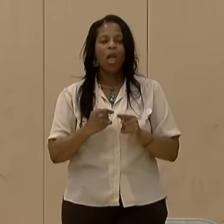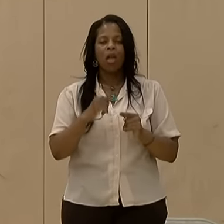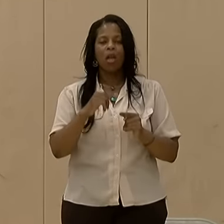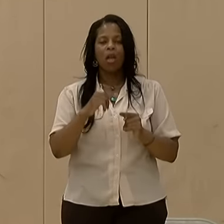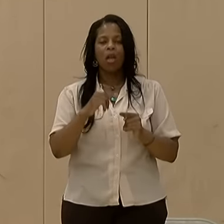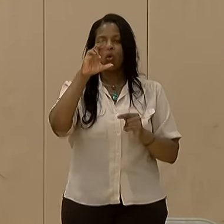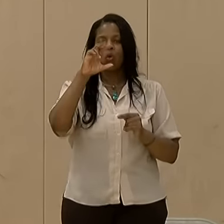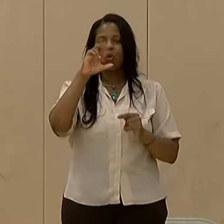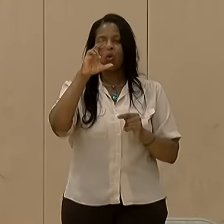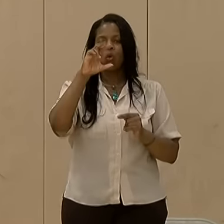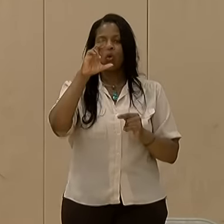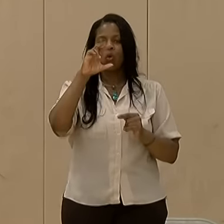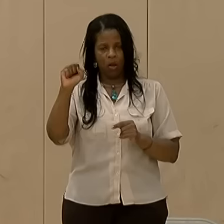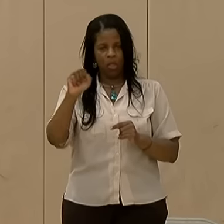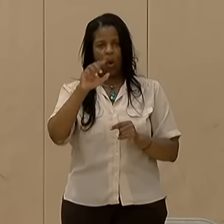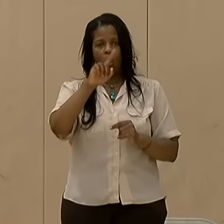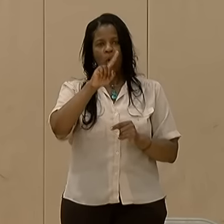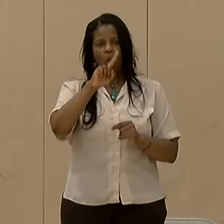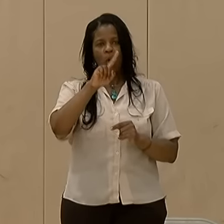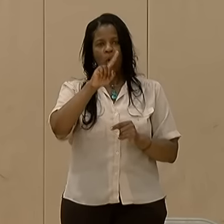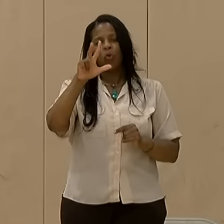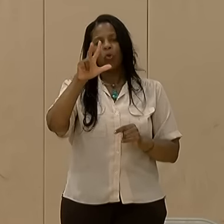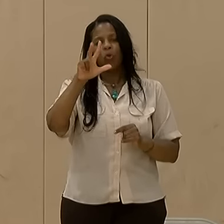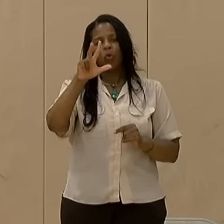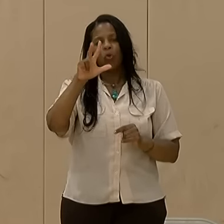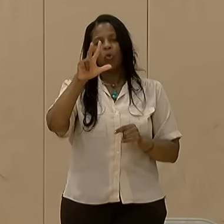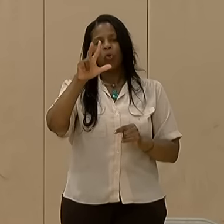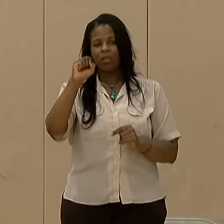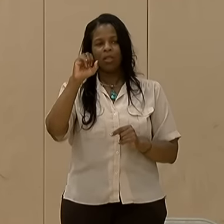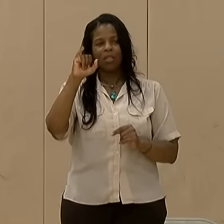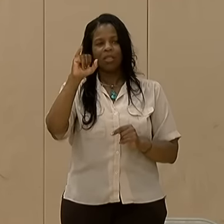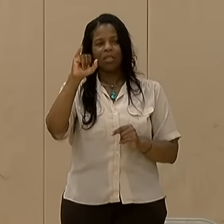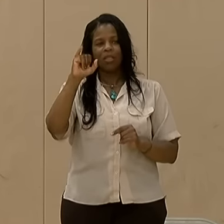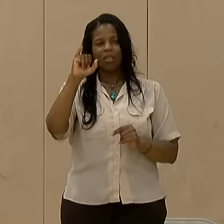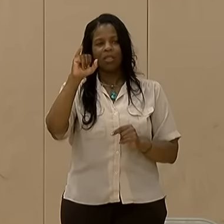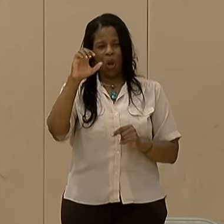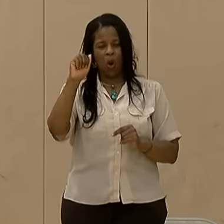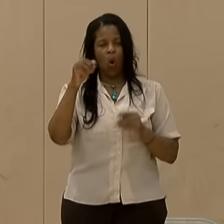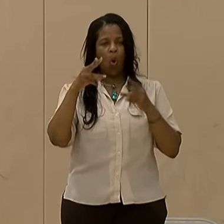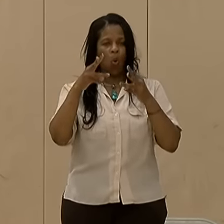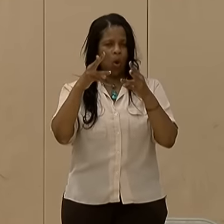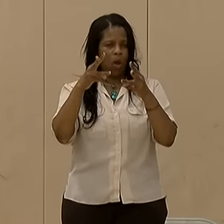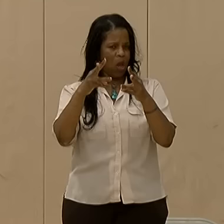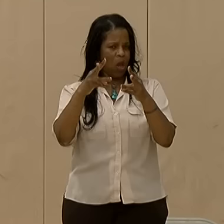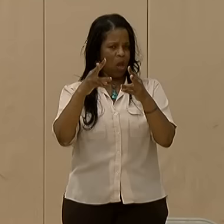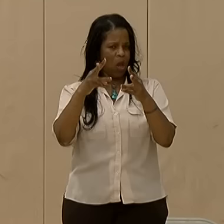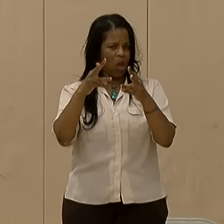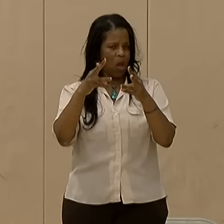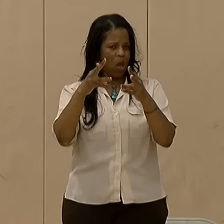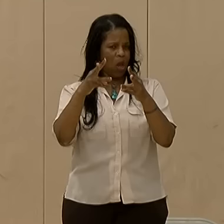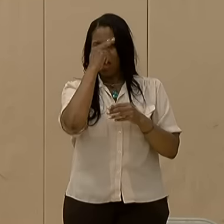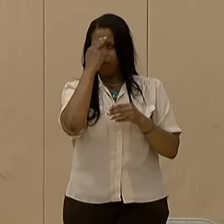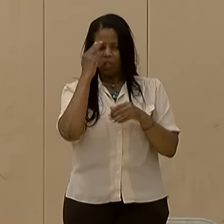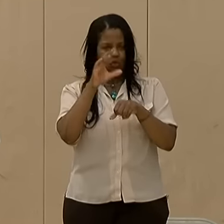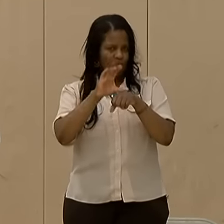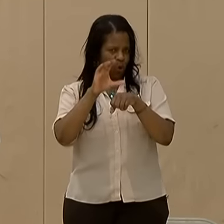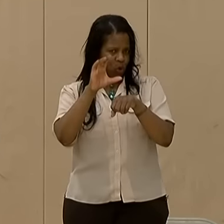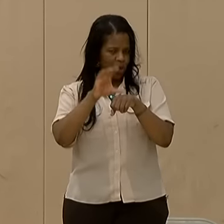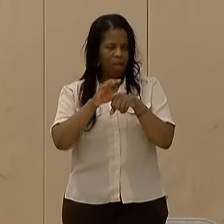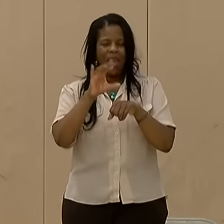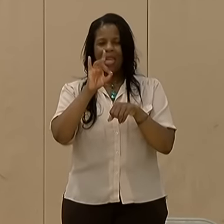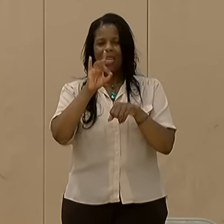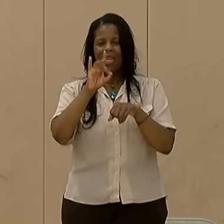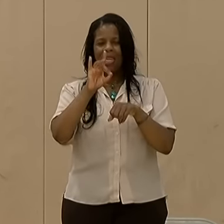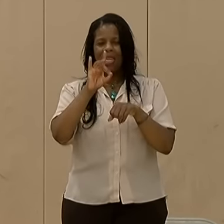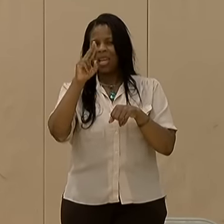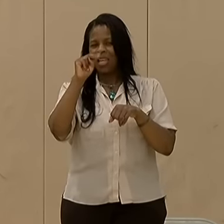at 13350 Sierra Way or St. Jude Catholic Church at 86 Nellie Dent Drive.